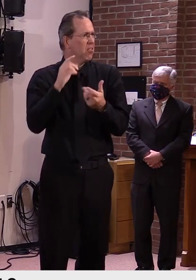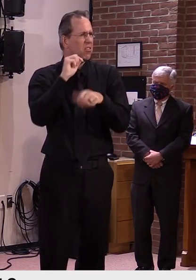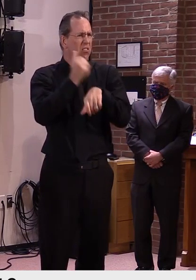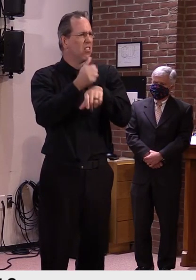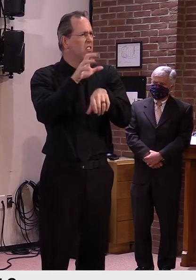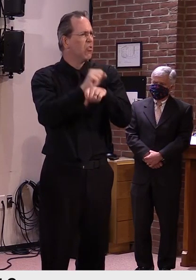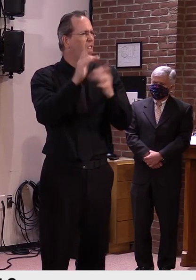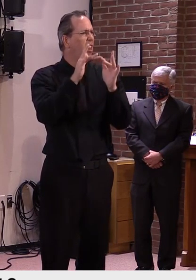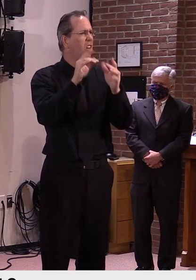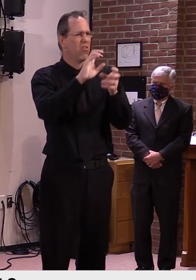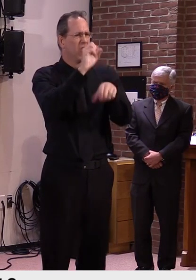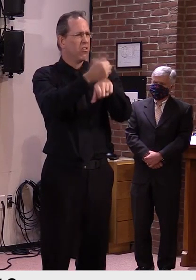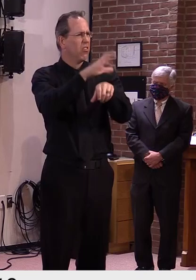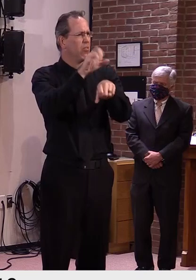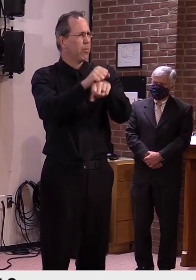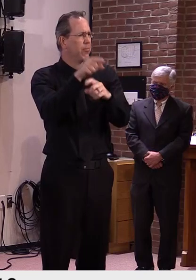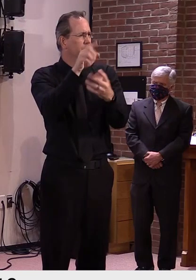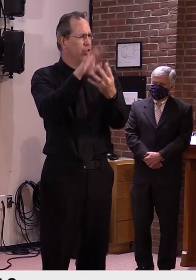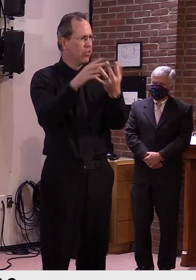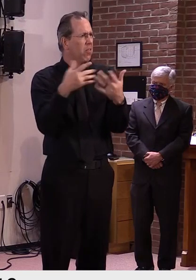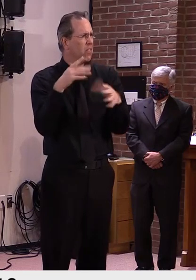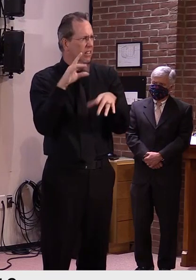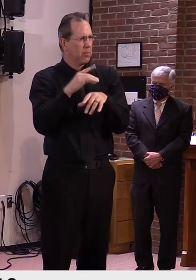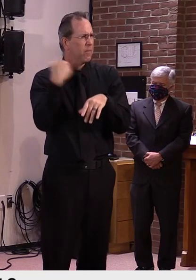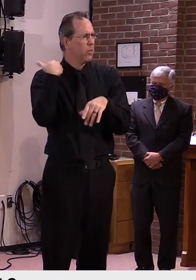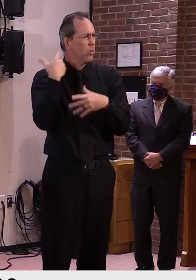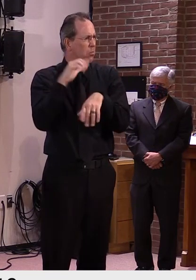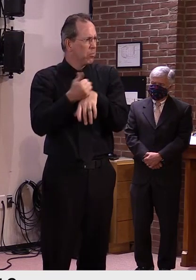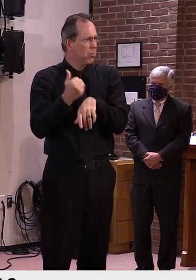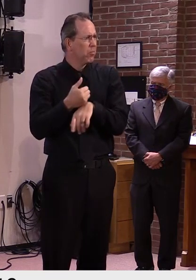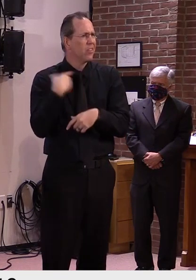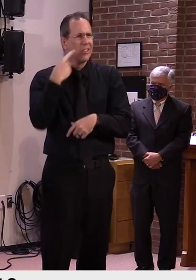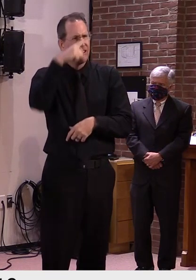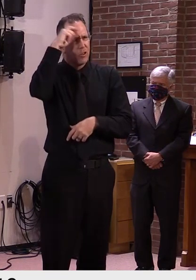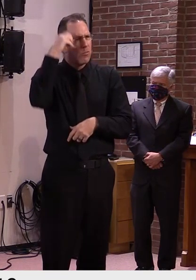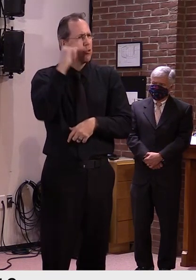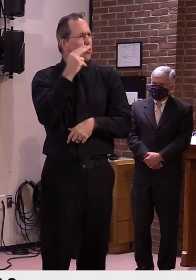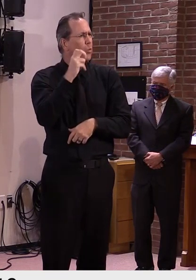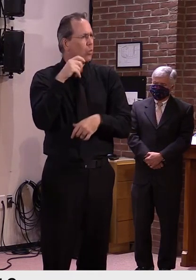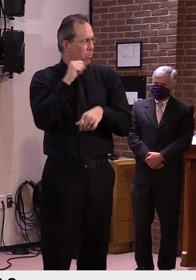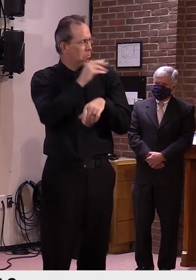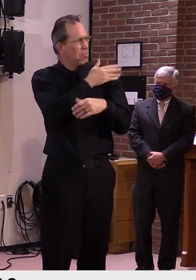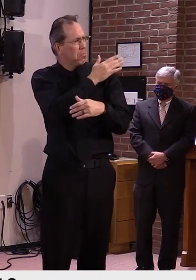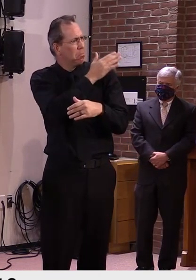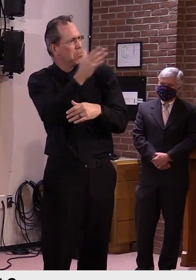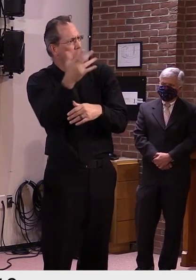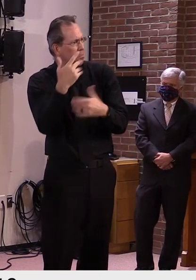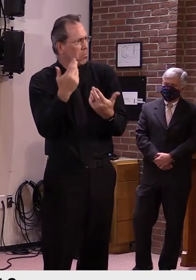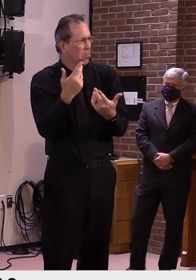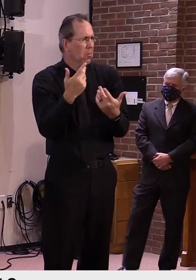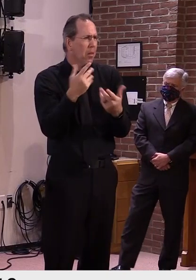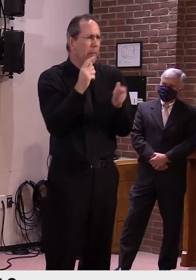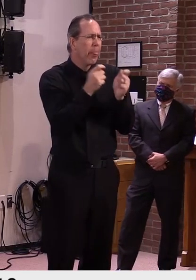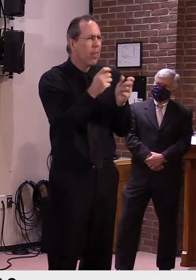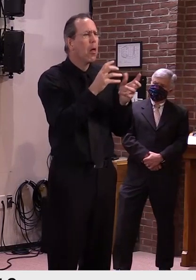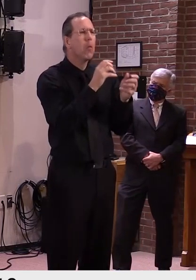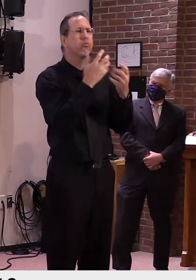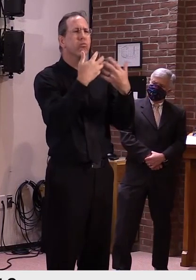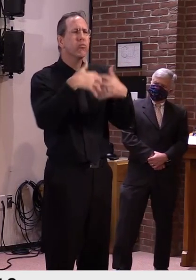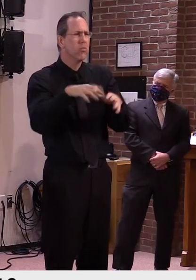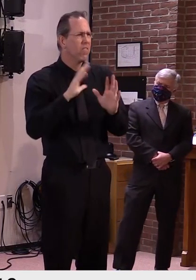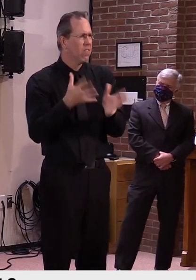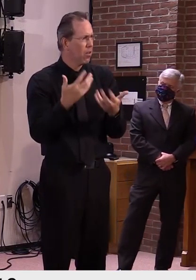But I think initially, particularly in the earlier part of the summer, there were concerns about, you know, the safety of running those programs and so forth. But I think a lot of the programs